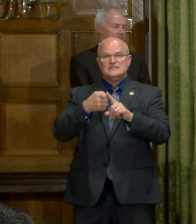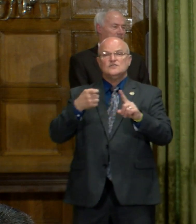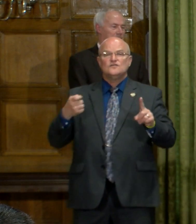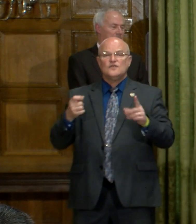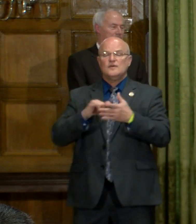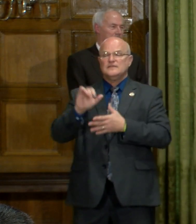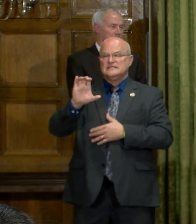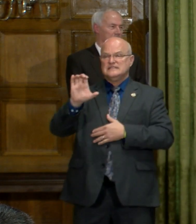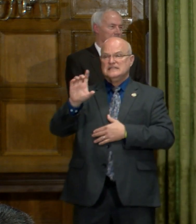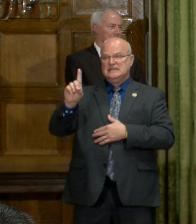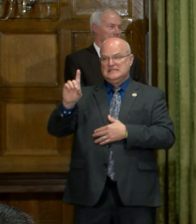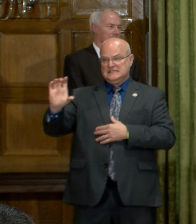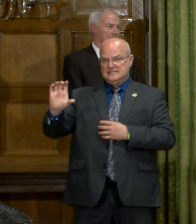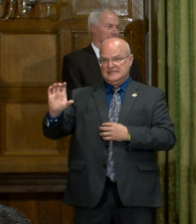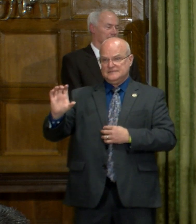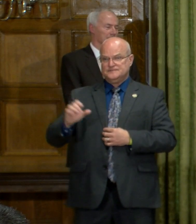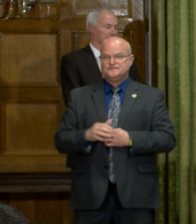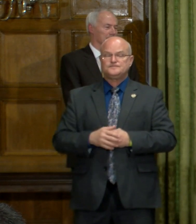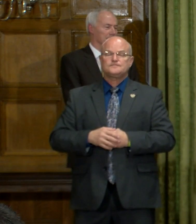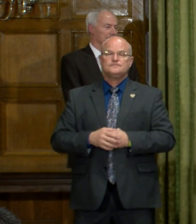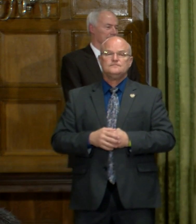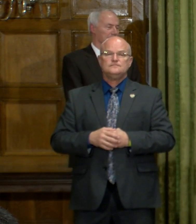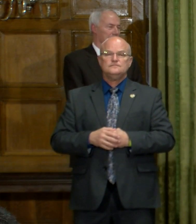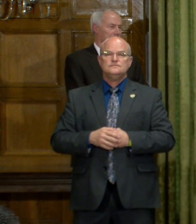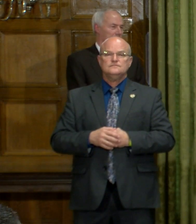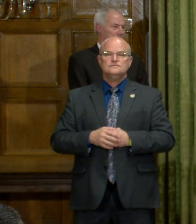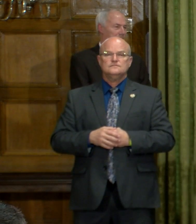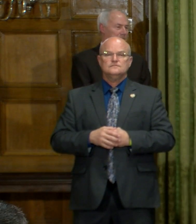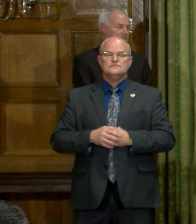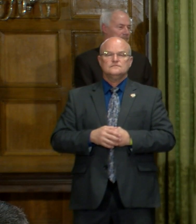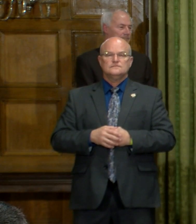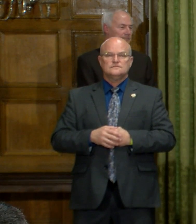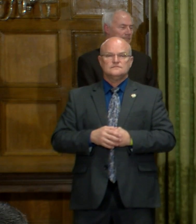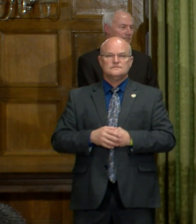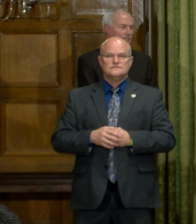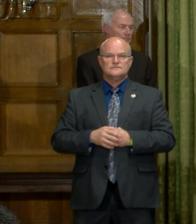the CDC. Of